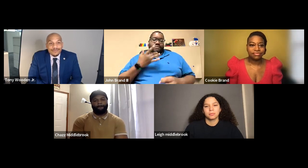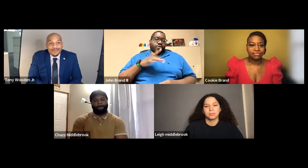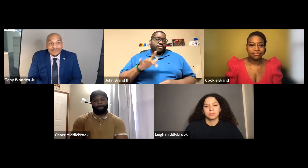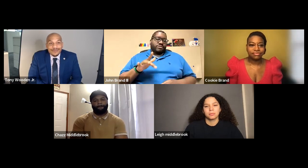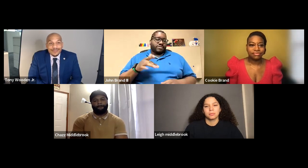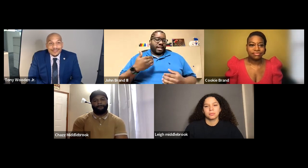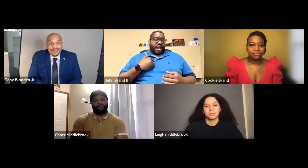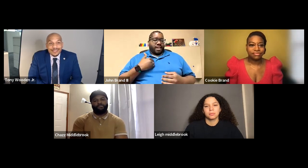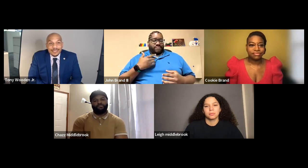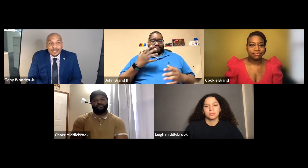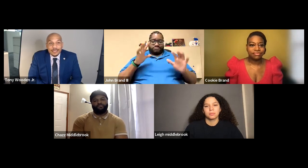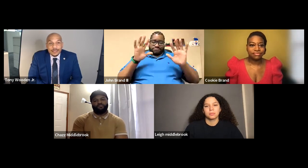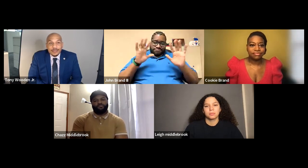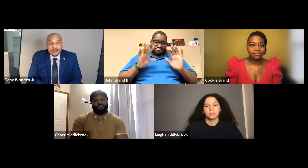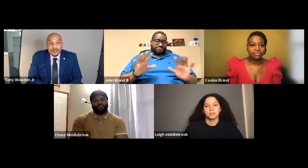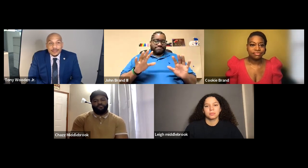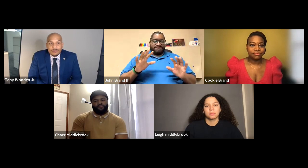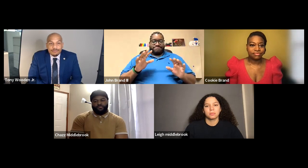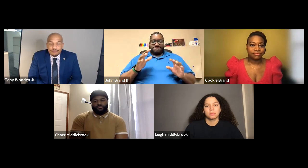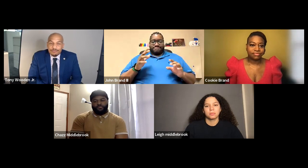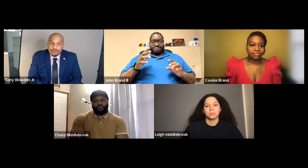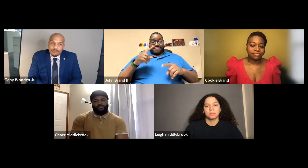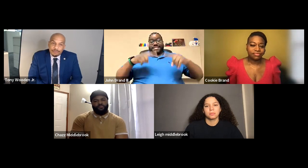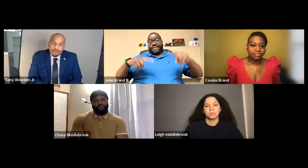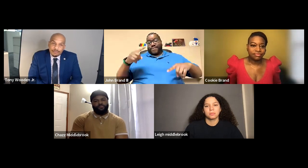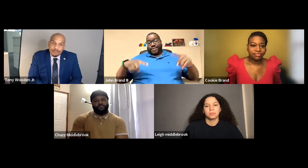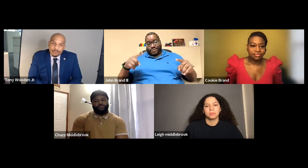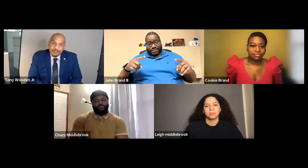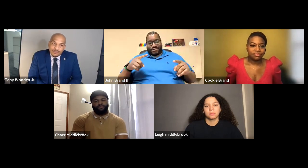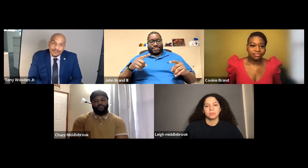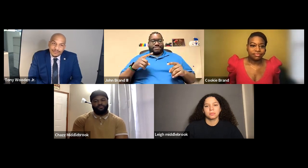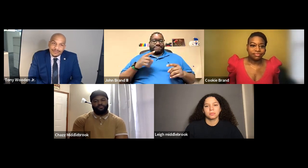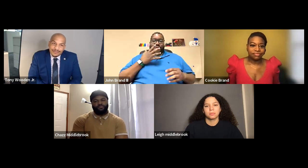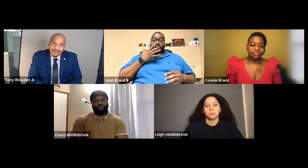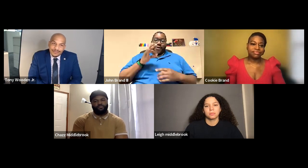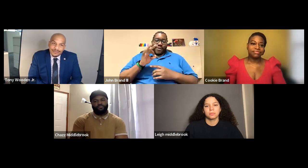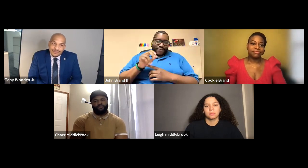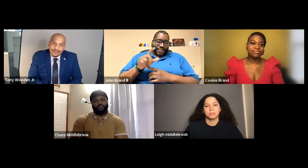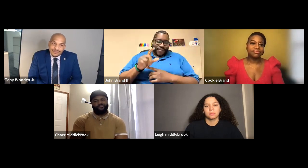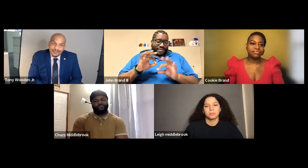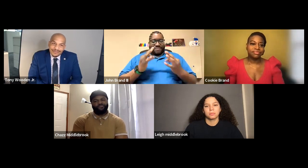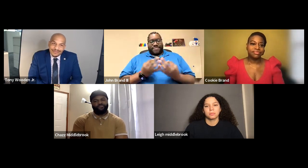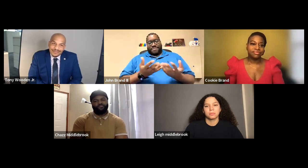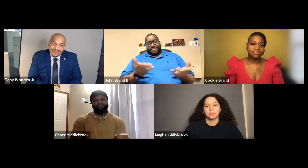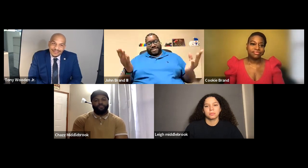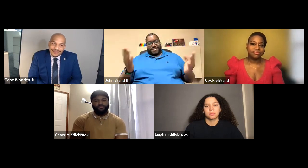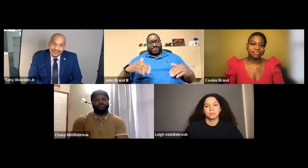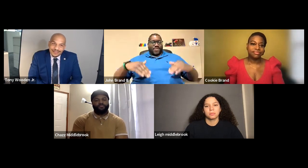ASL, signed English, speaking, and whatnot. But it was great to have that diverse access